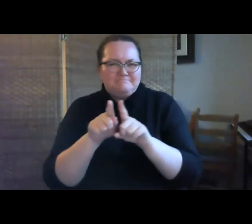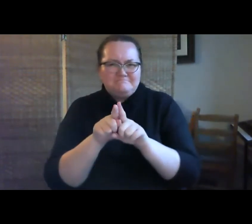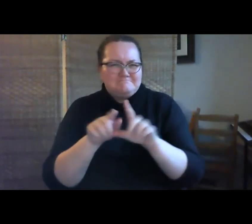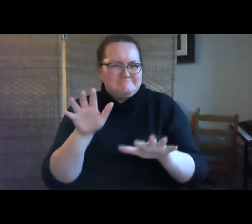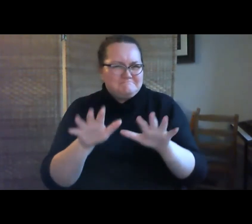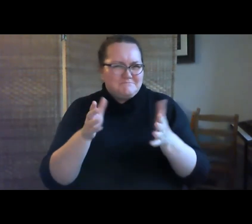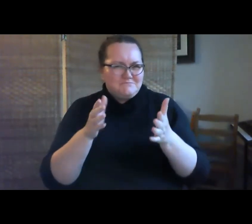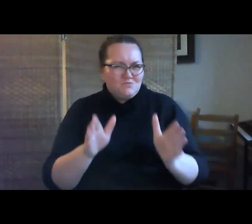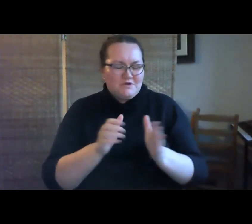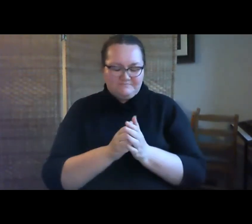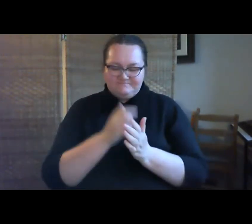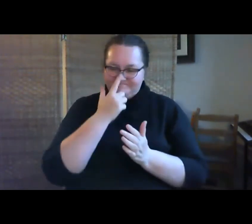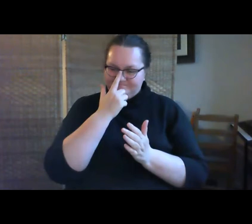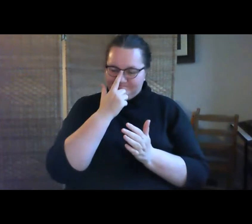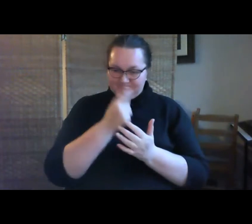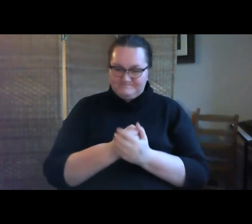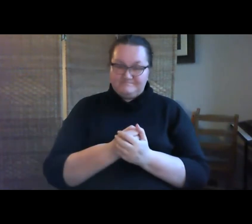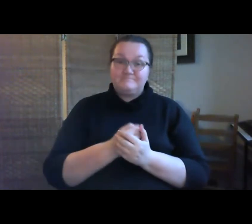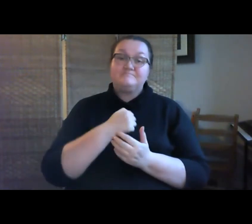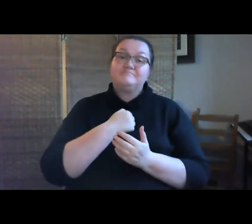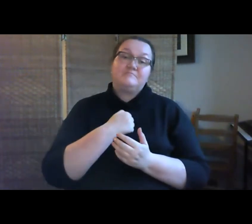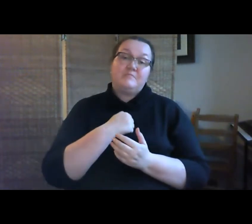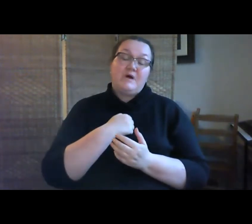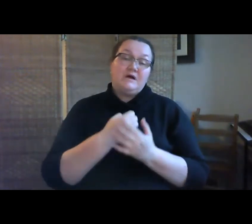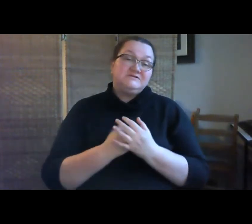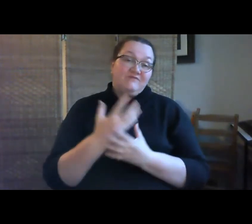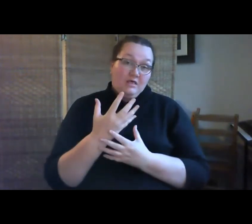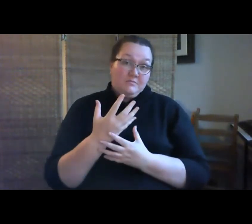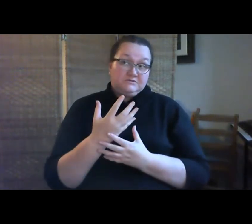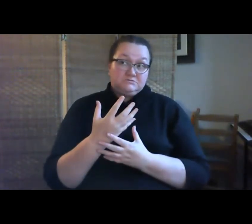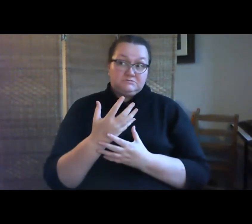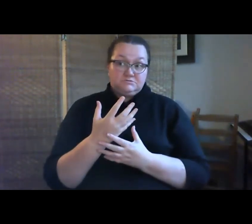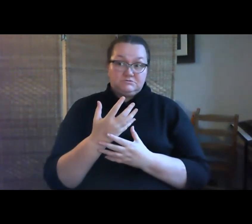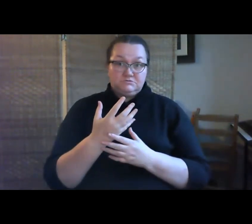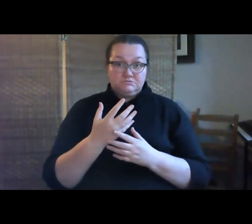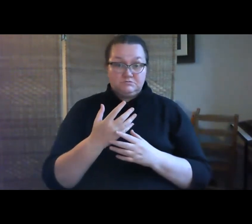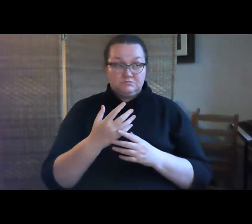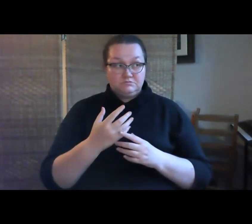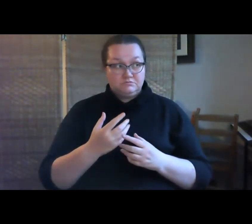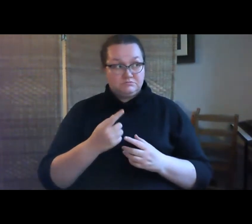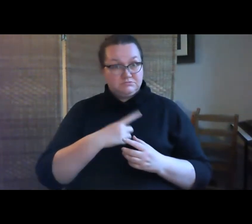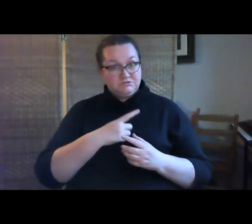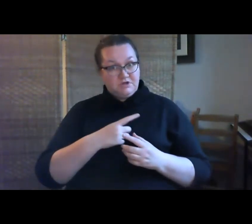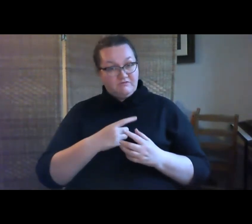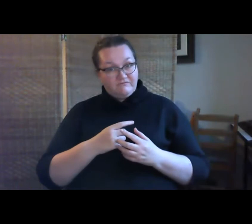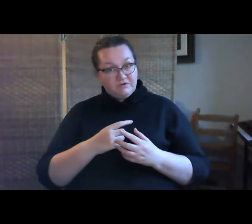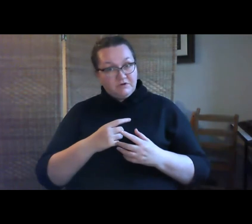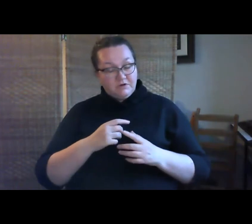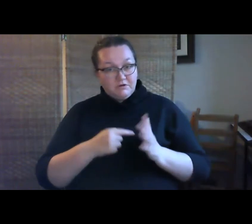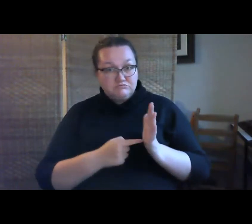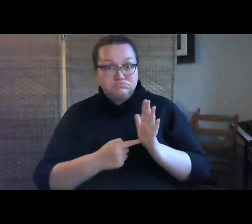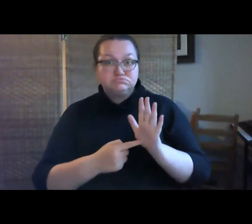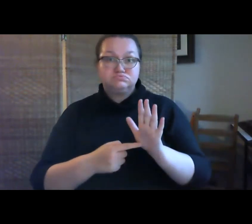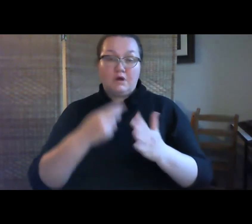My development and my emergence as an artist, and particularly as a maker, is very specific to living